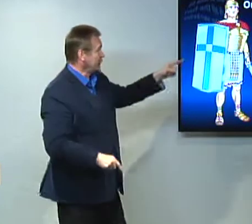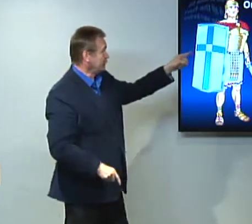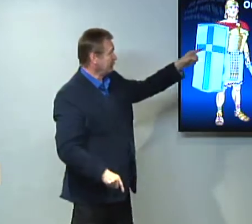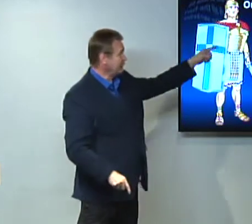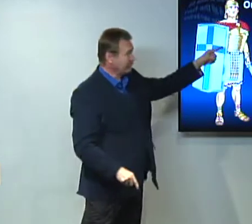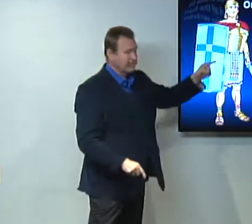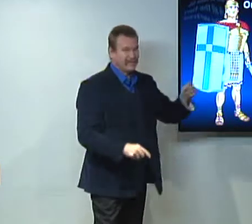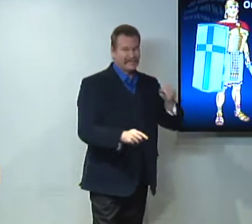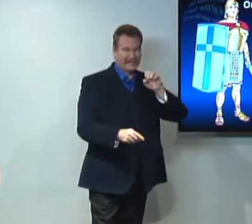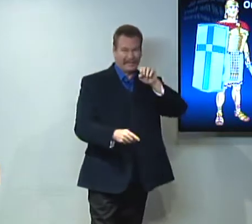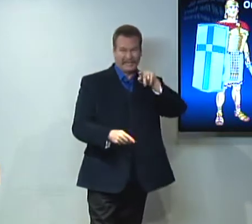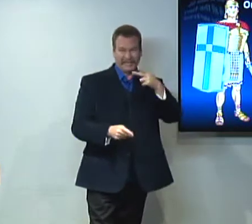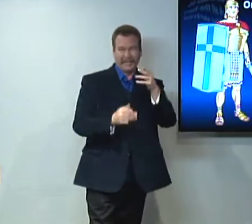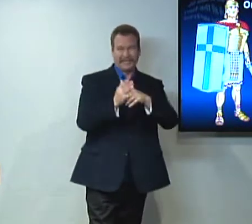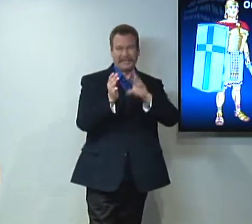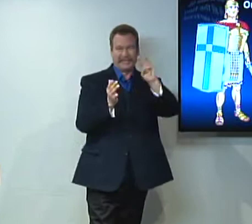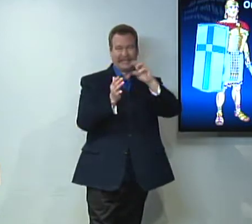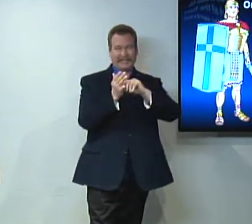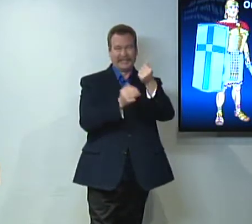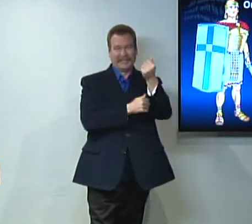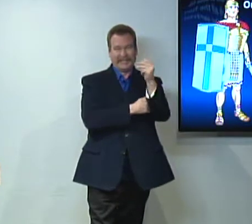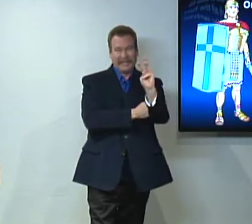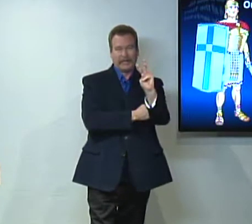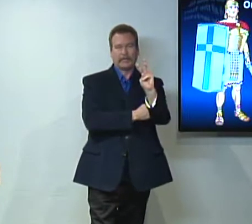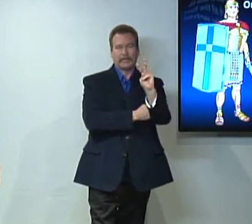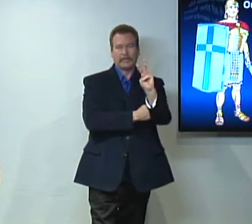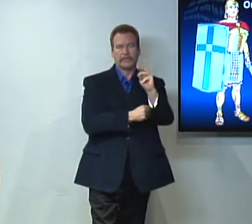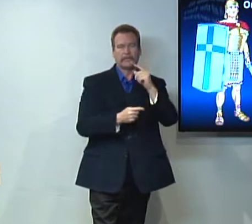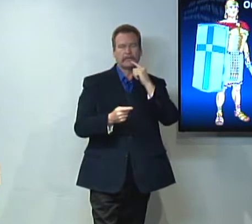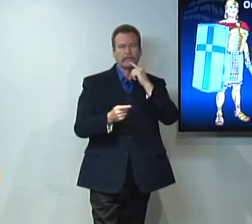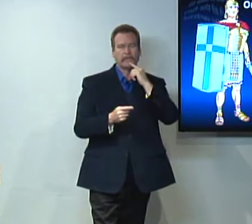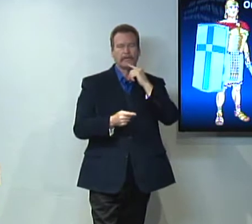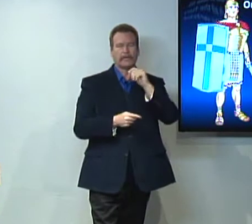in Ephesians chapter 6, verse 16, it says, above